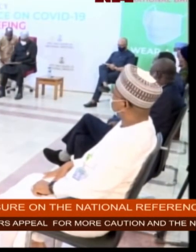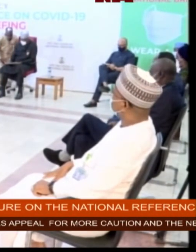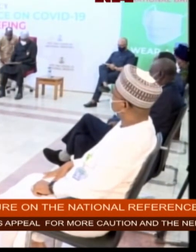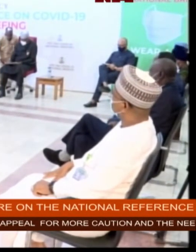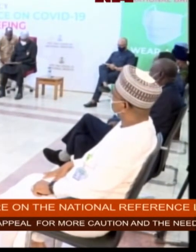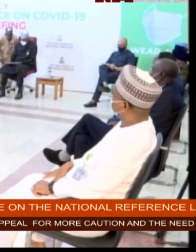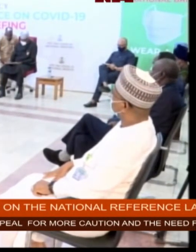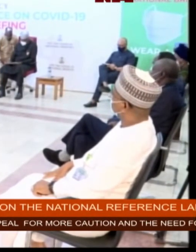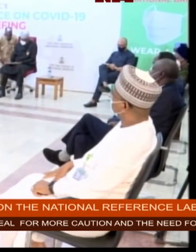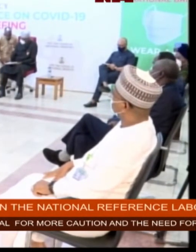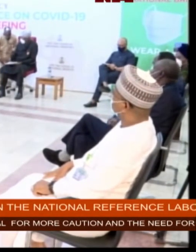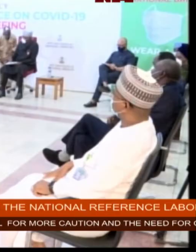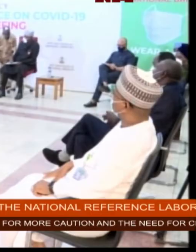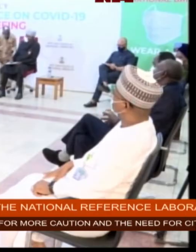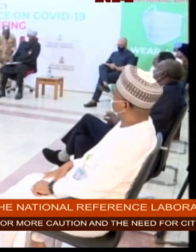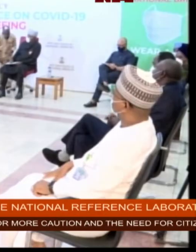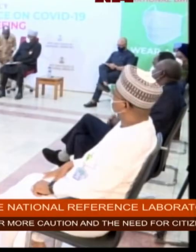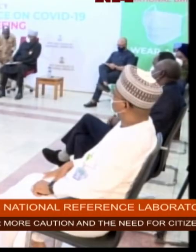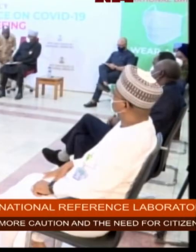Nancy, AIT.